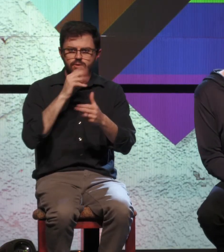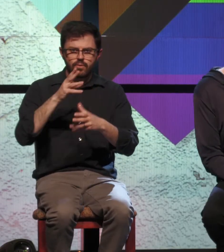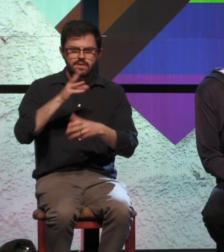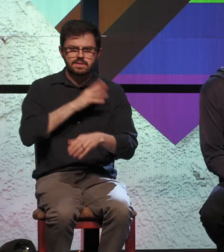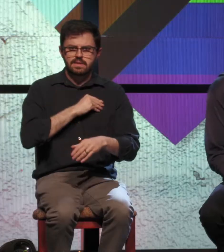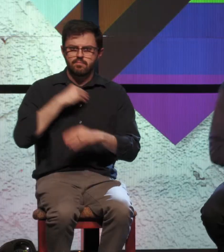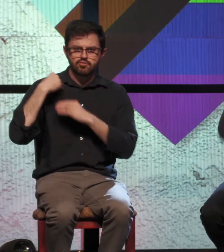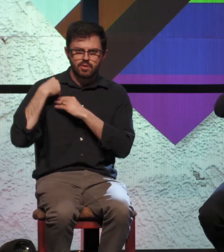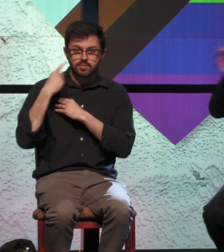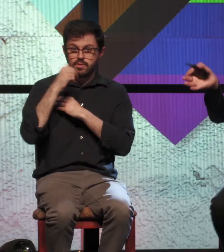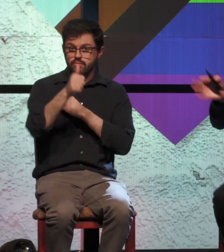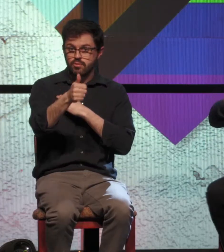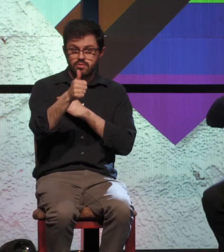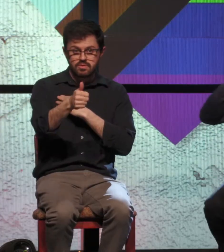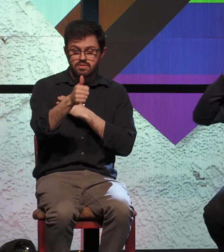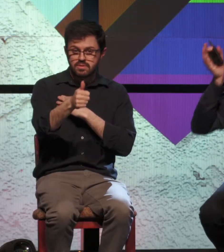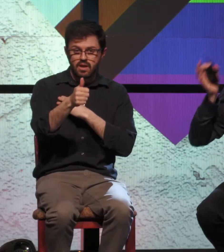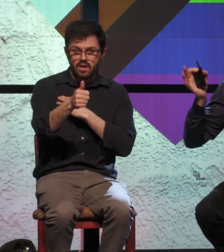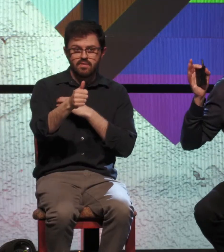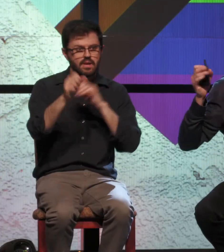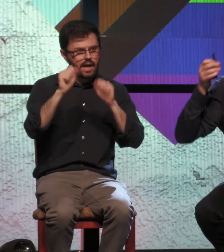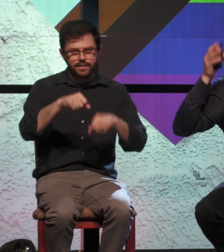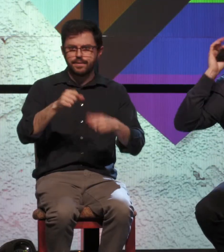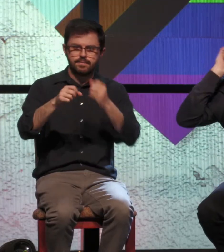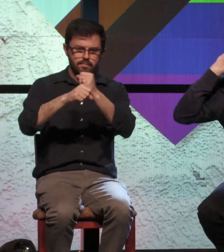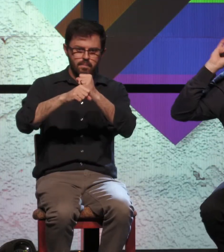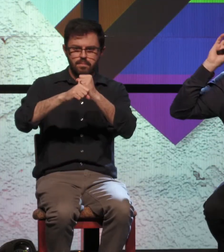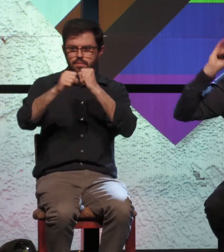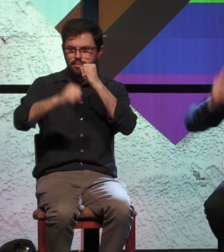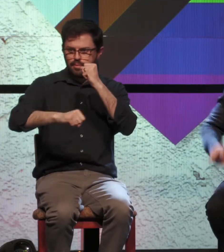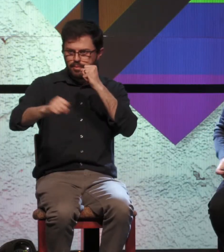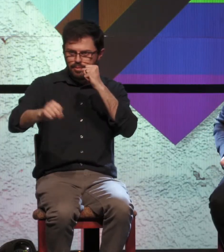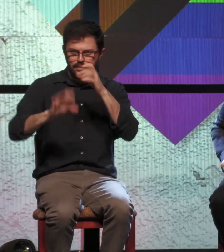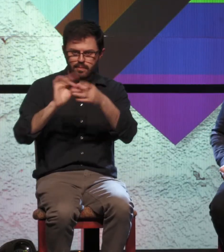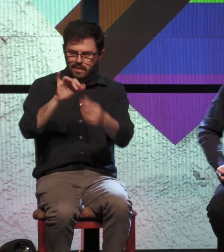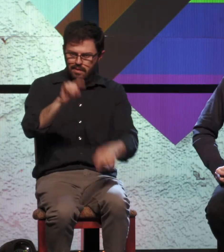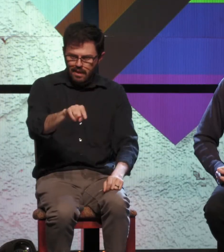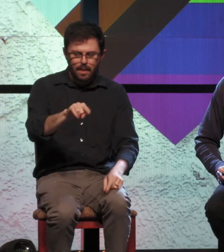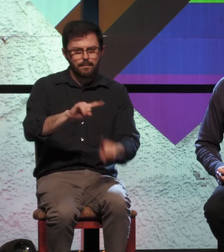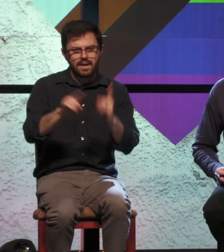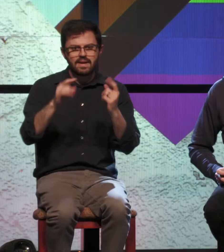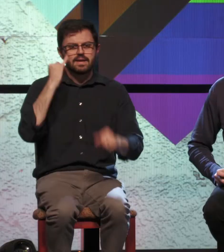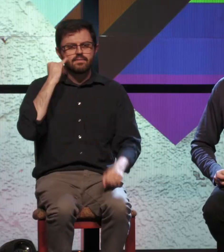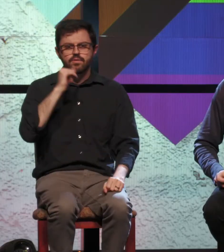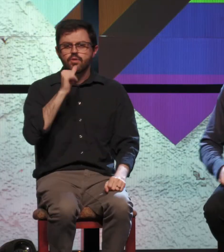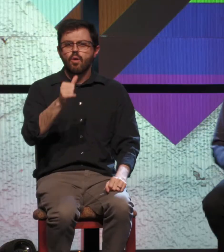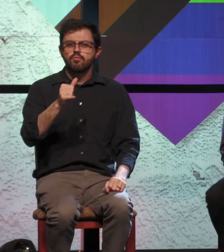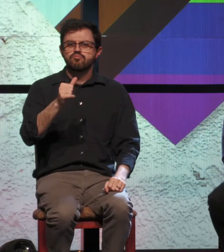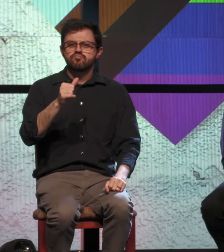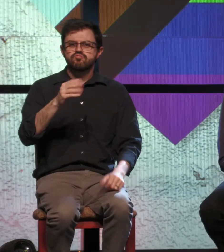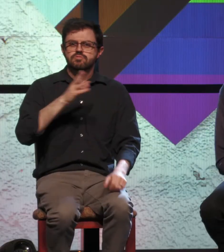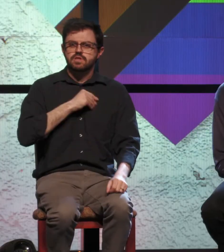yourself, this is a good one. I mean, we could preach on this one, but I'm out of time. Like, if you don't take responsibility for yourself and